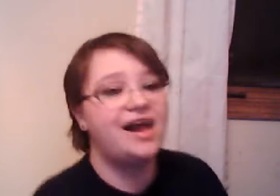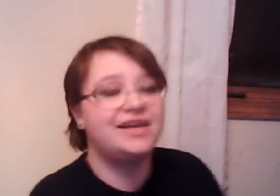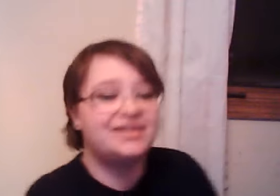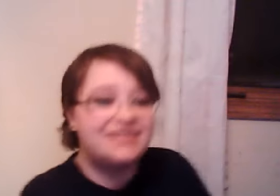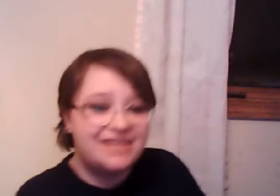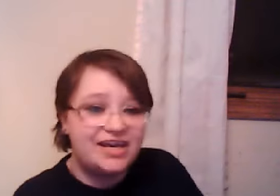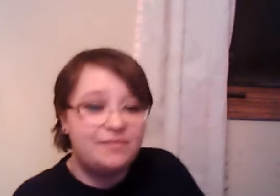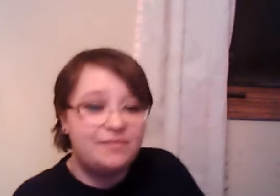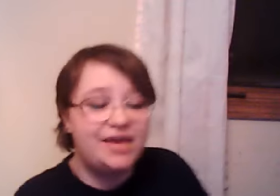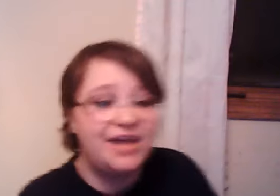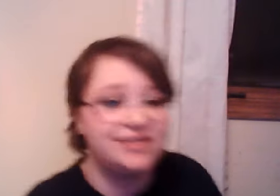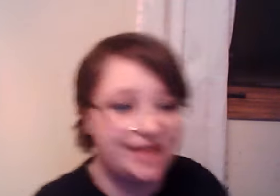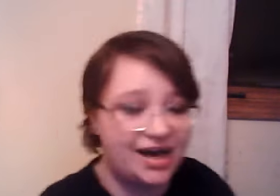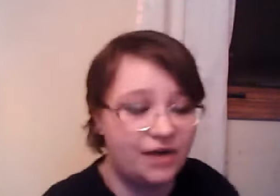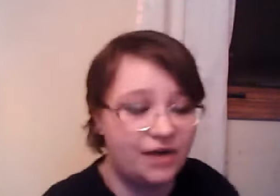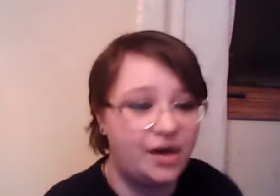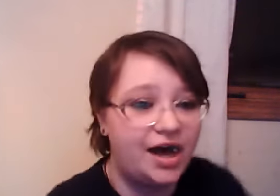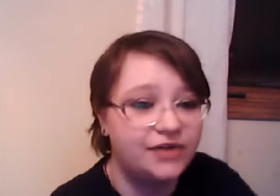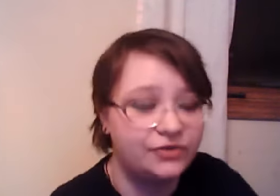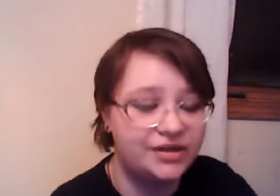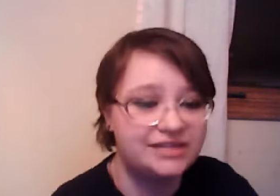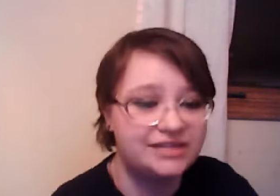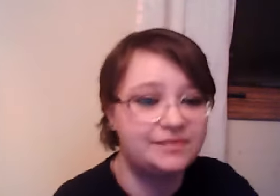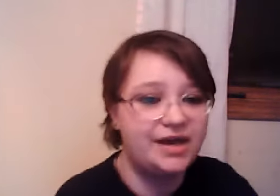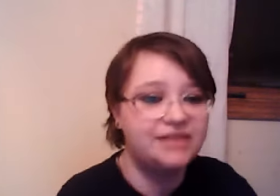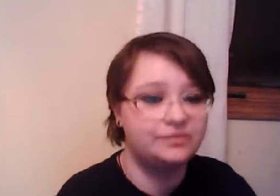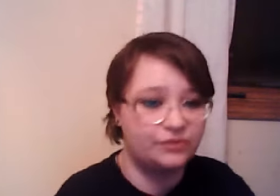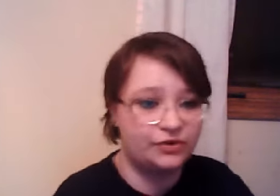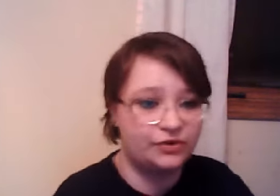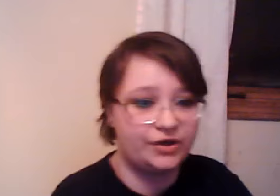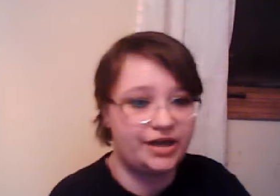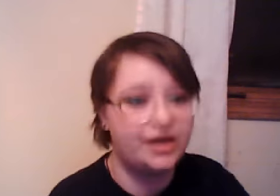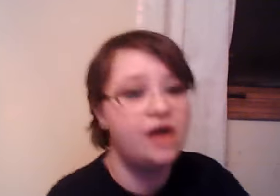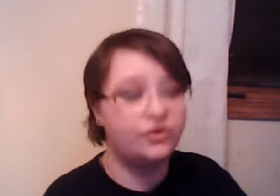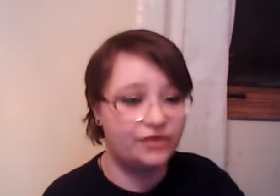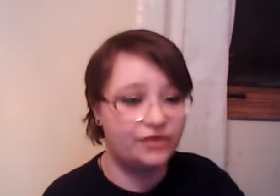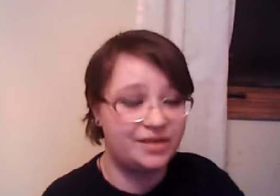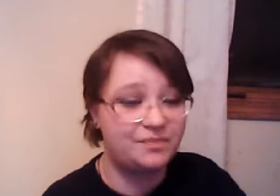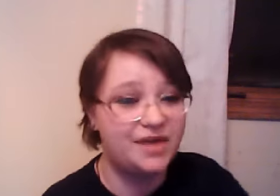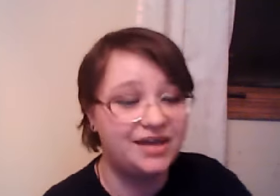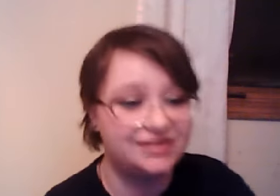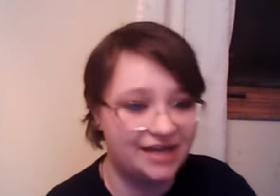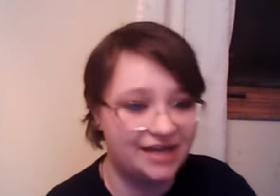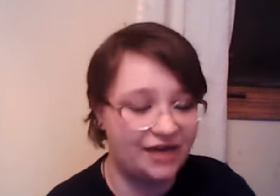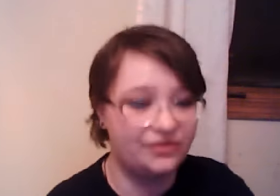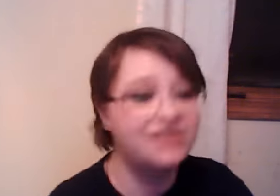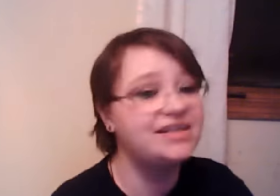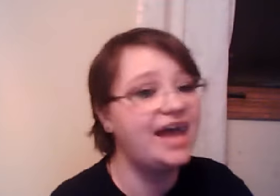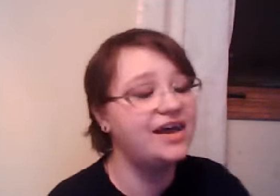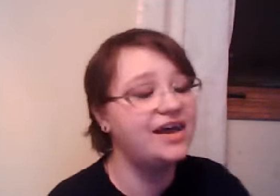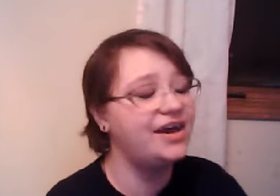can see me now on Christmas morning, creeping down the